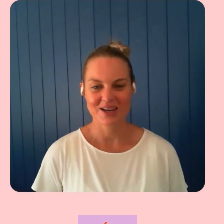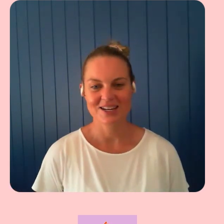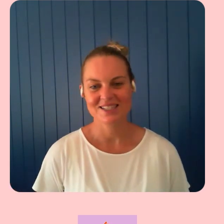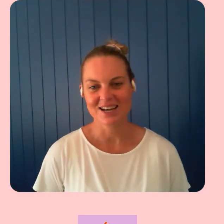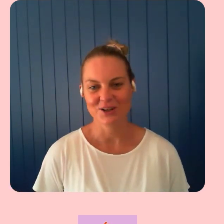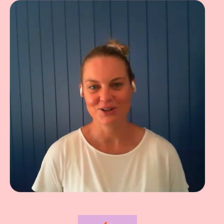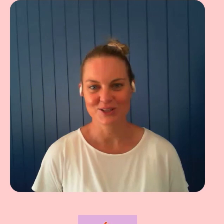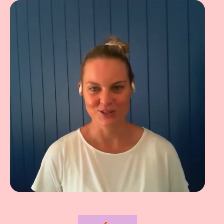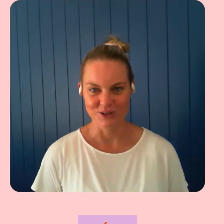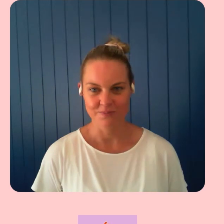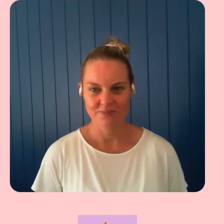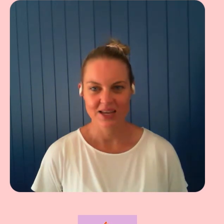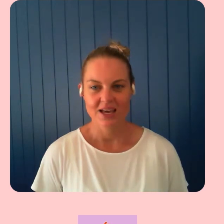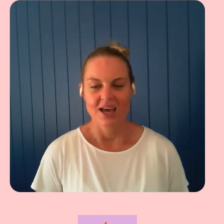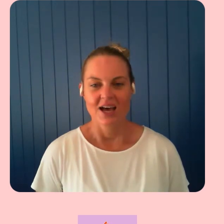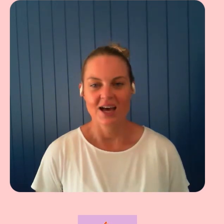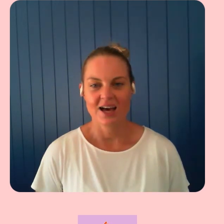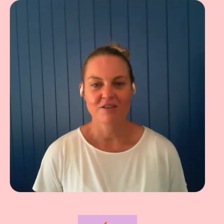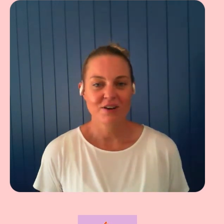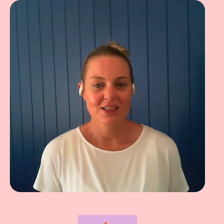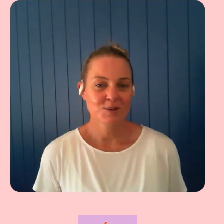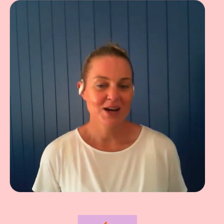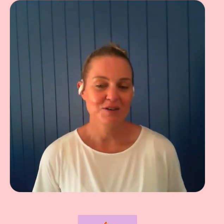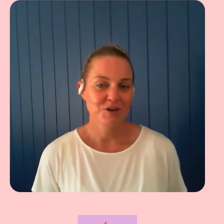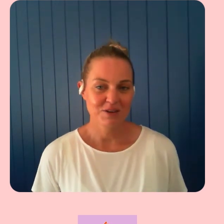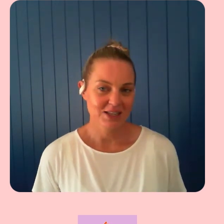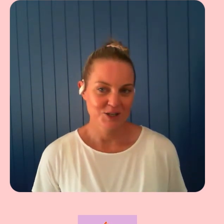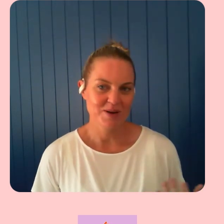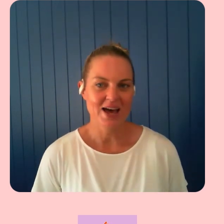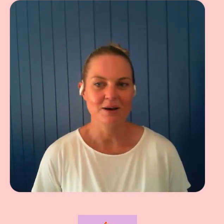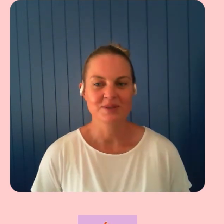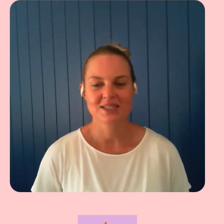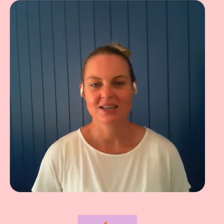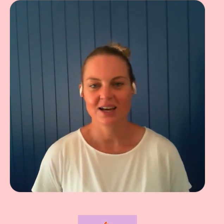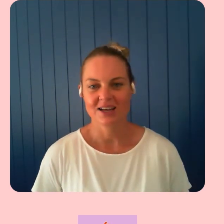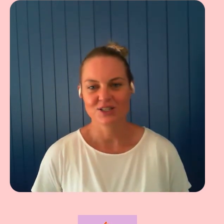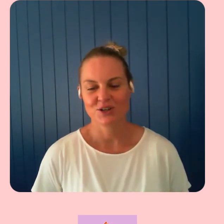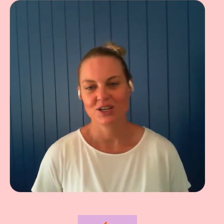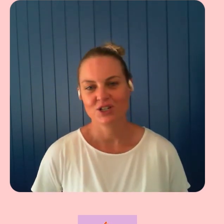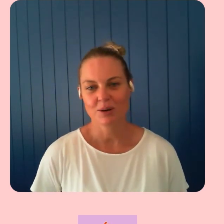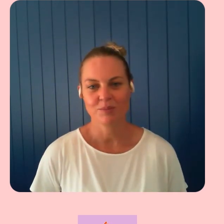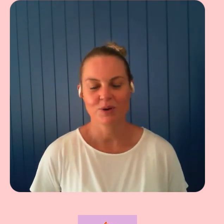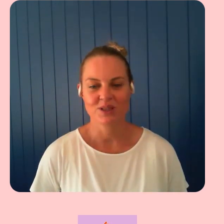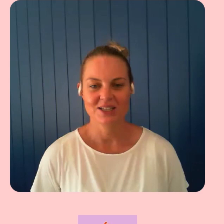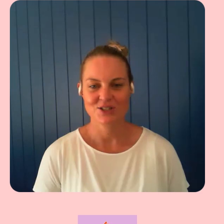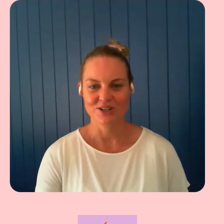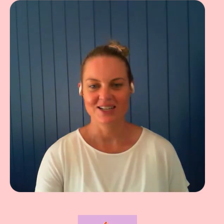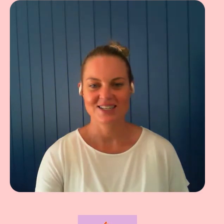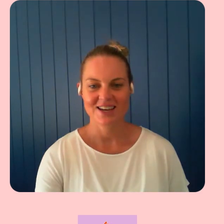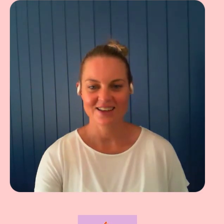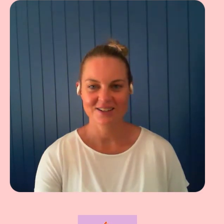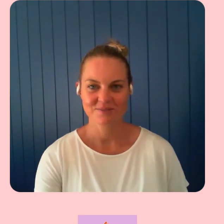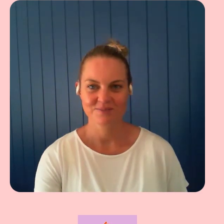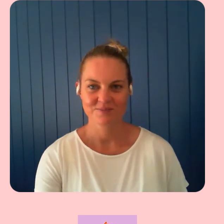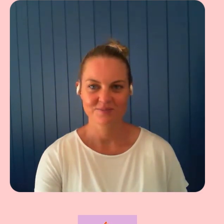too. A friend that's part of your village, perhaps, so you can jump on this journey together.